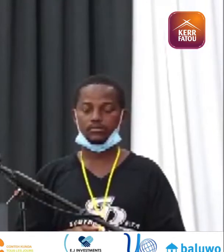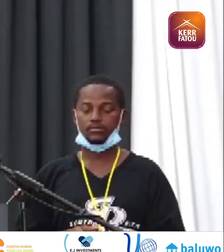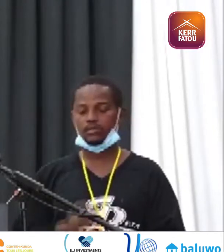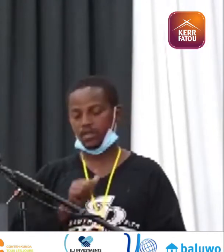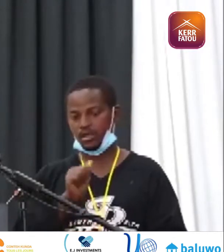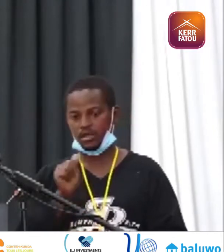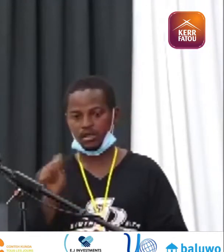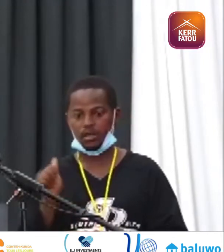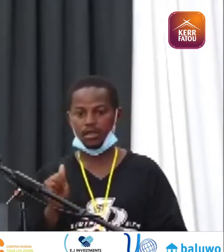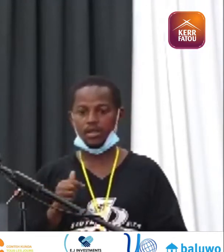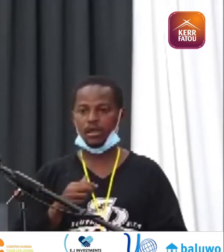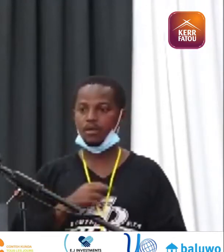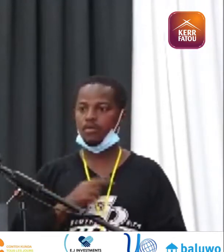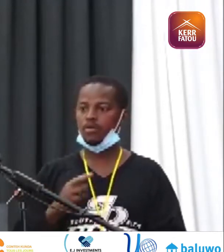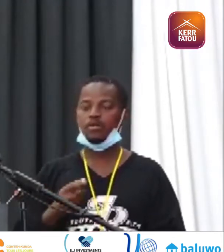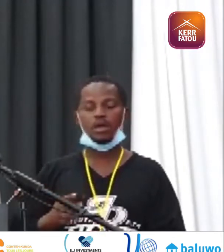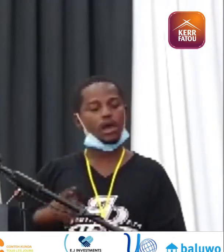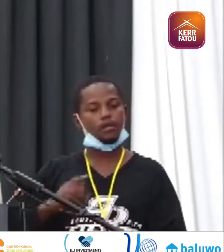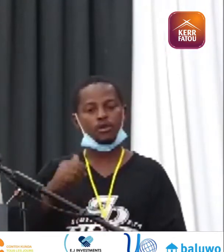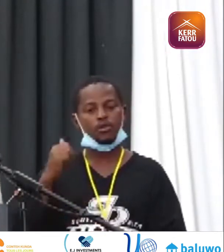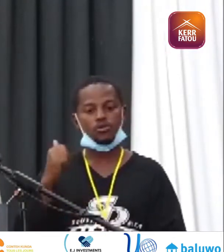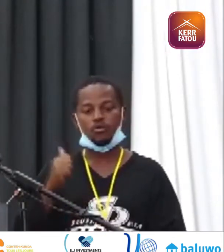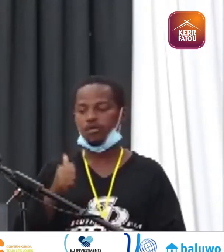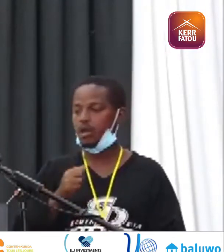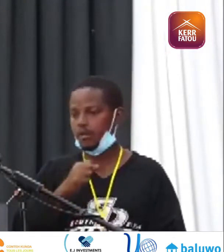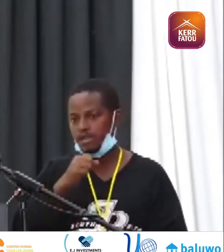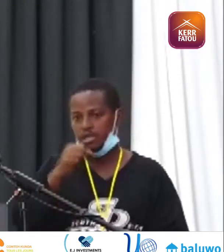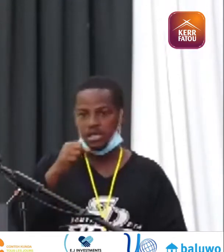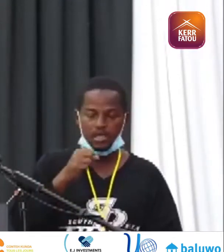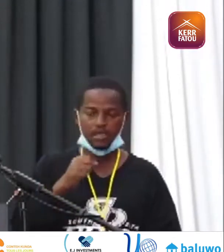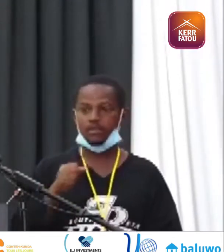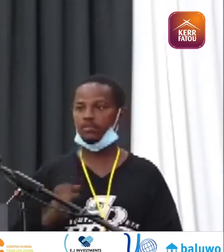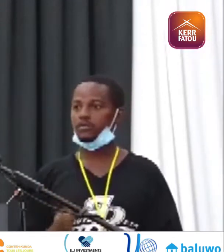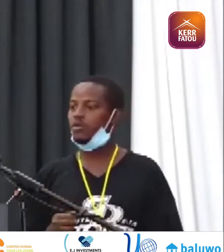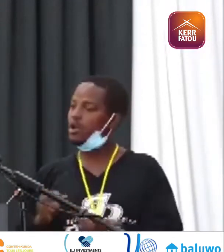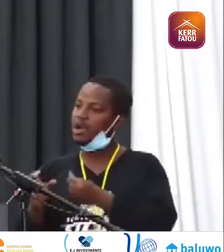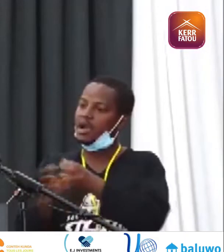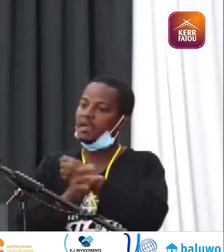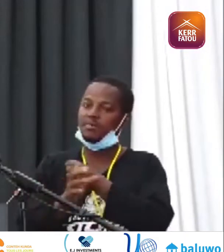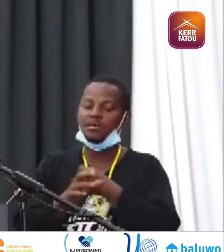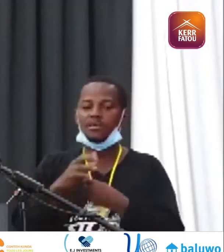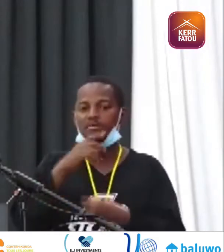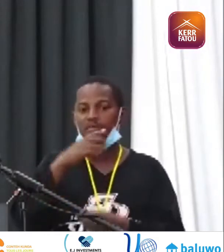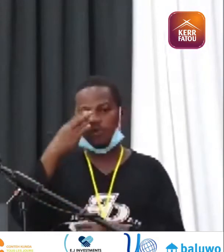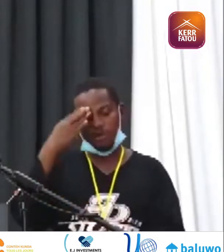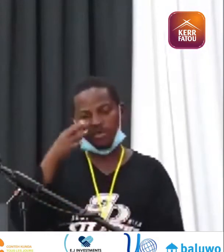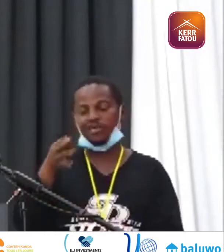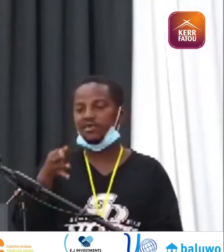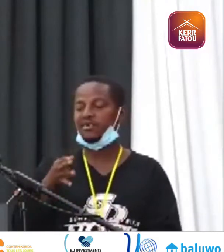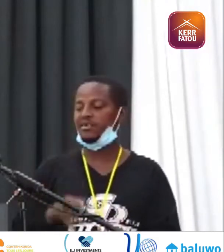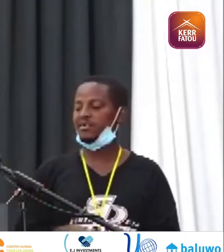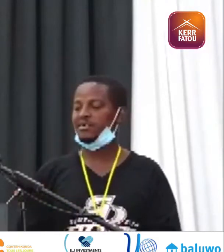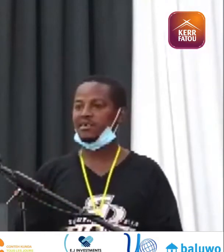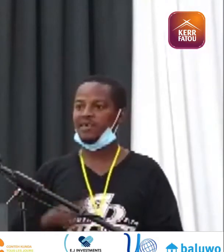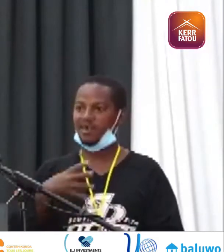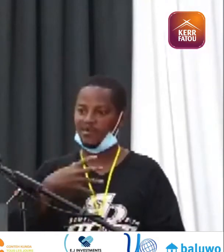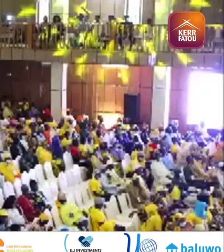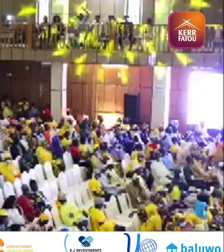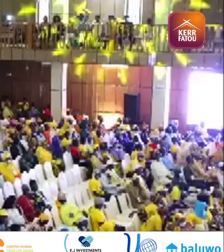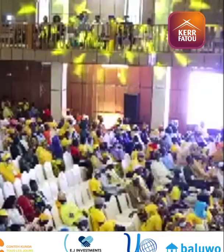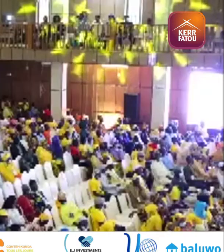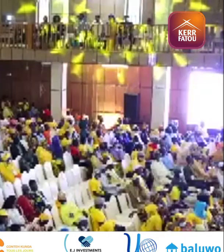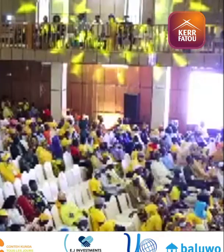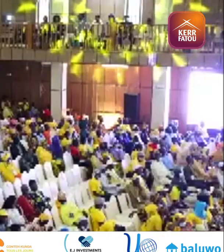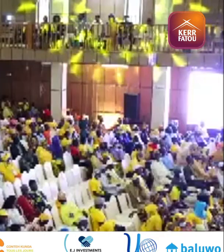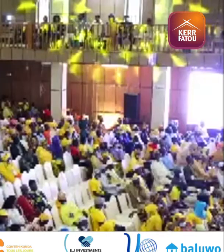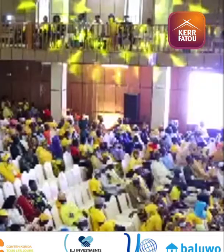And I'm not a good musician like Kasama Sinko, but I would want you to join me